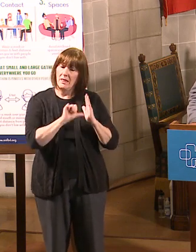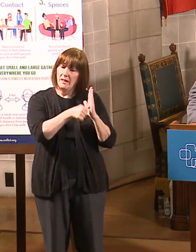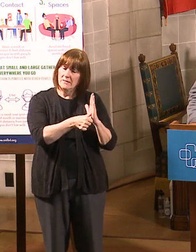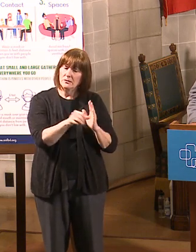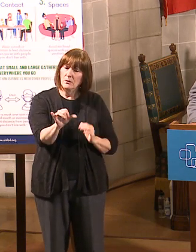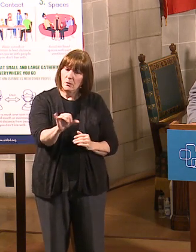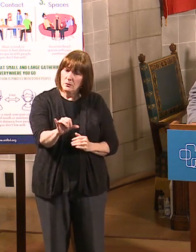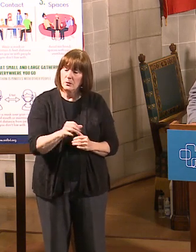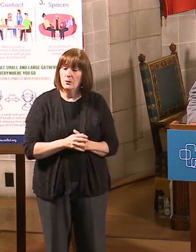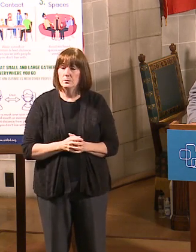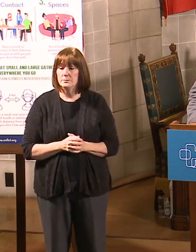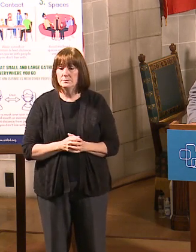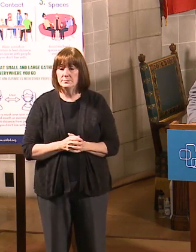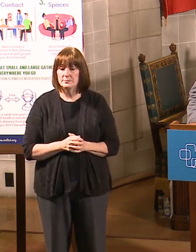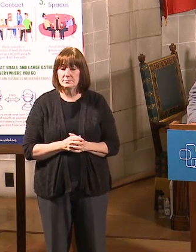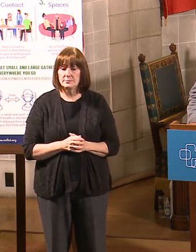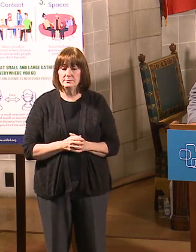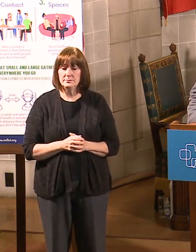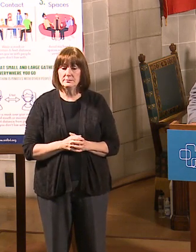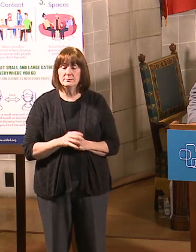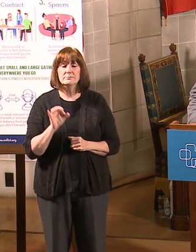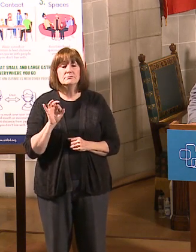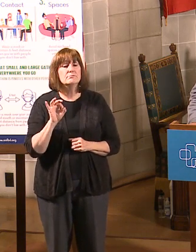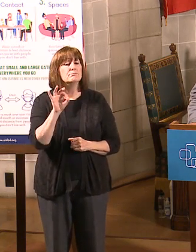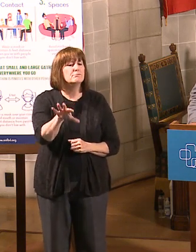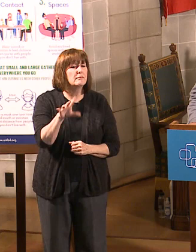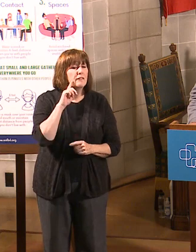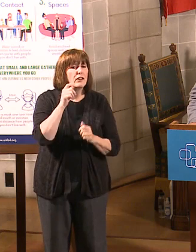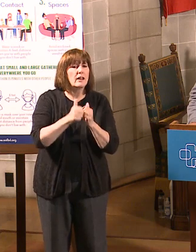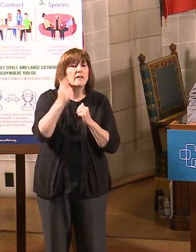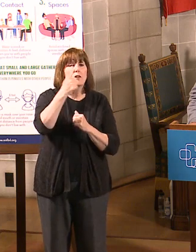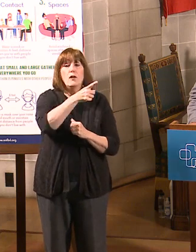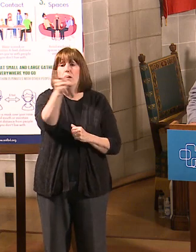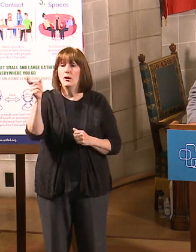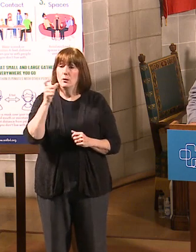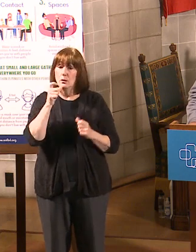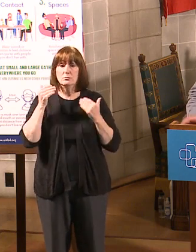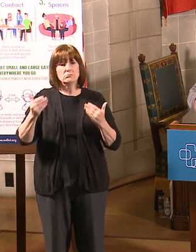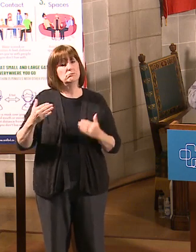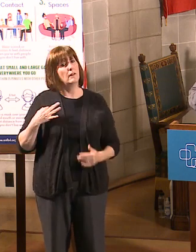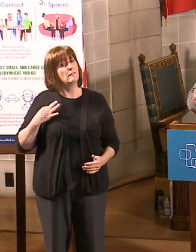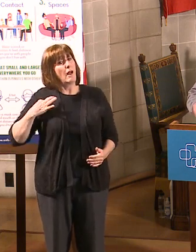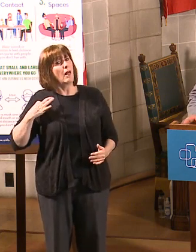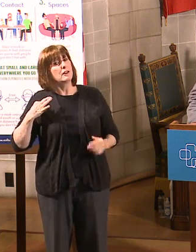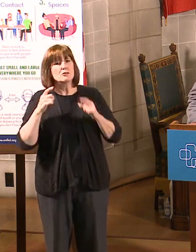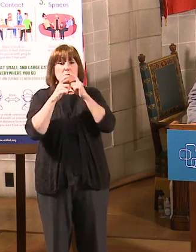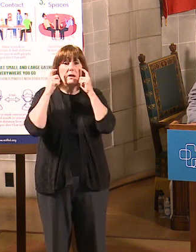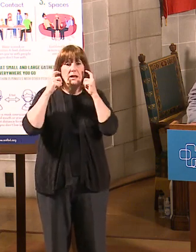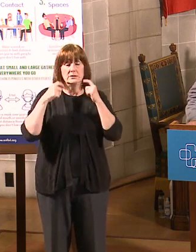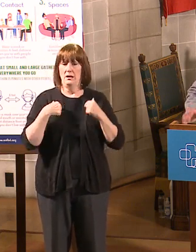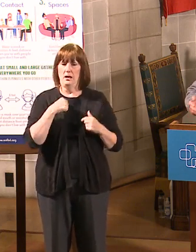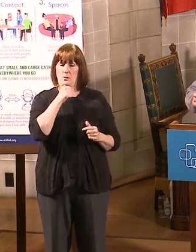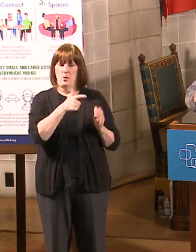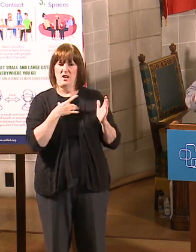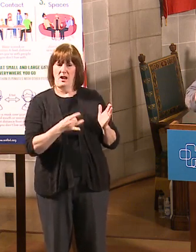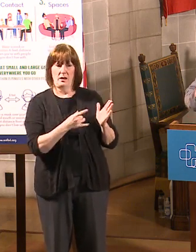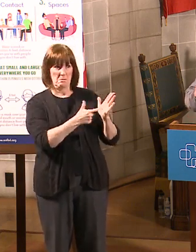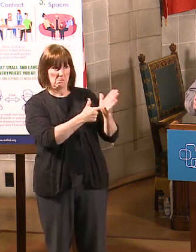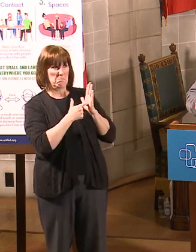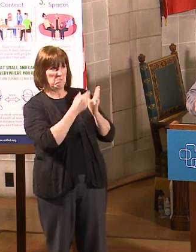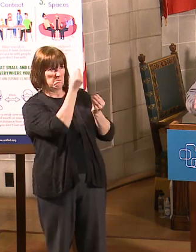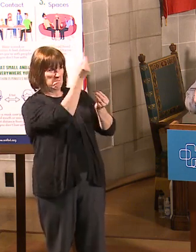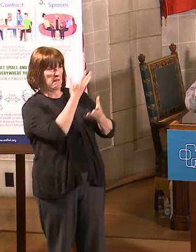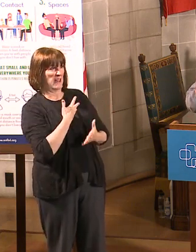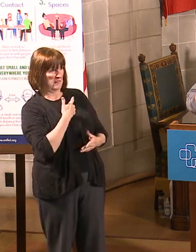too, I'd like to put a plug in for everybody doing it voluntarily. I myself don't like mandates, so if we can